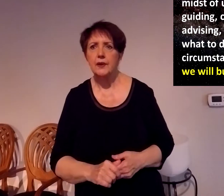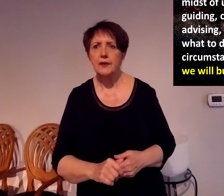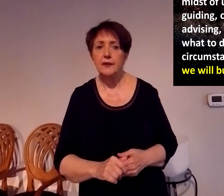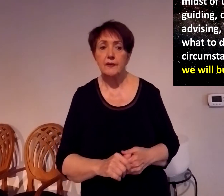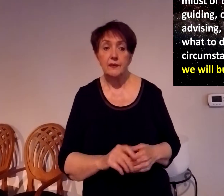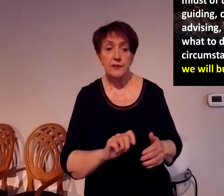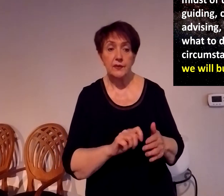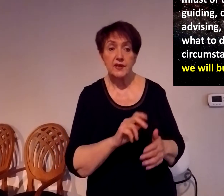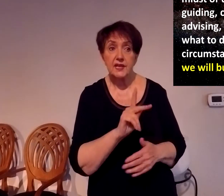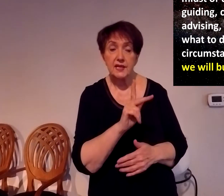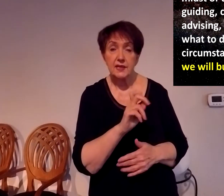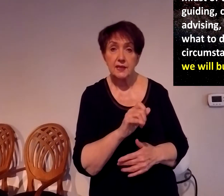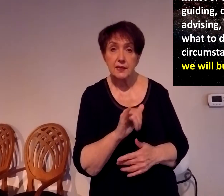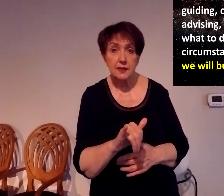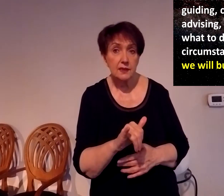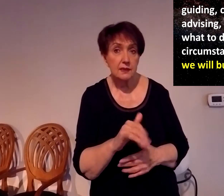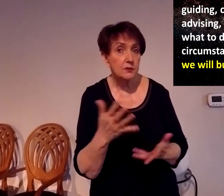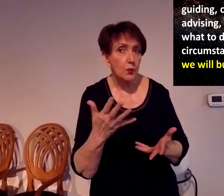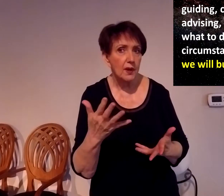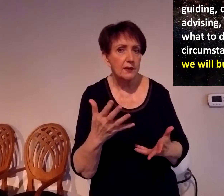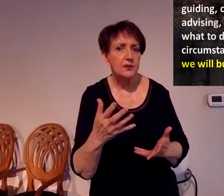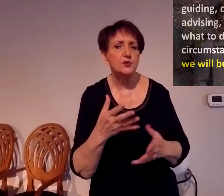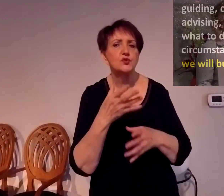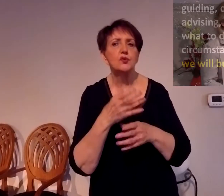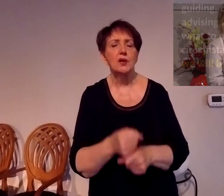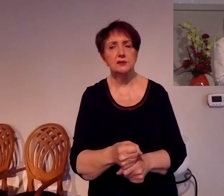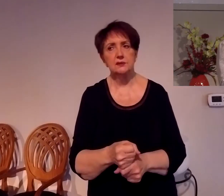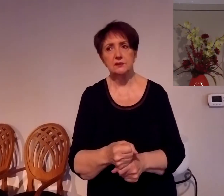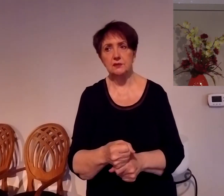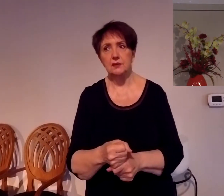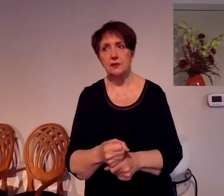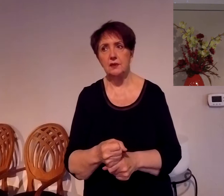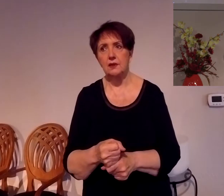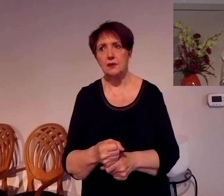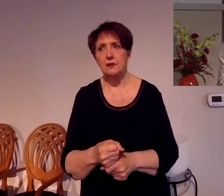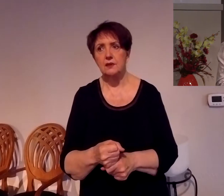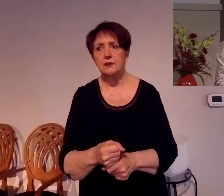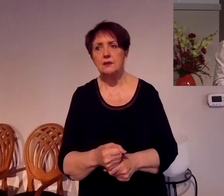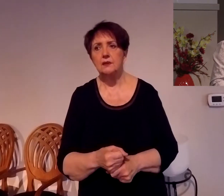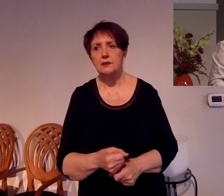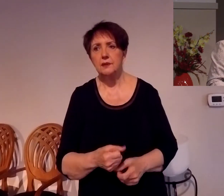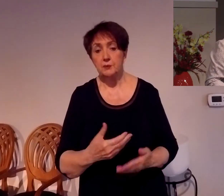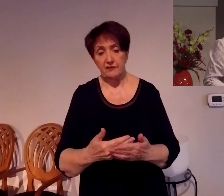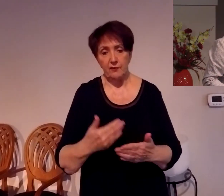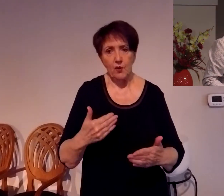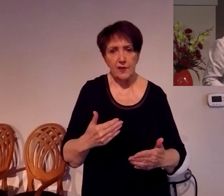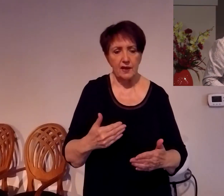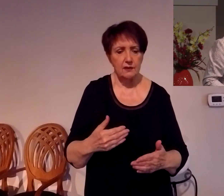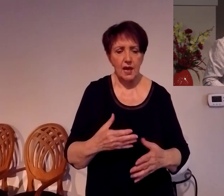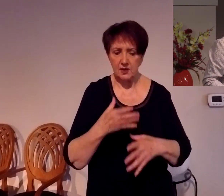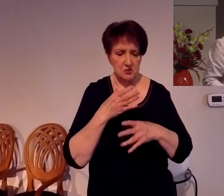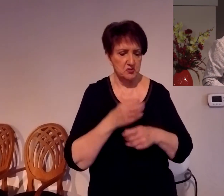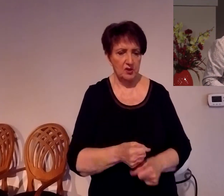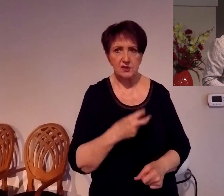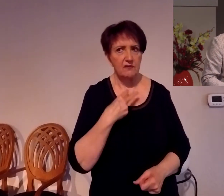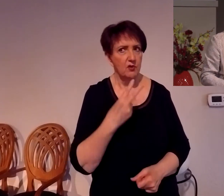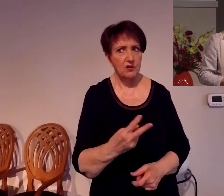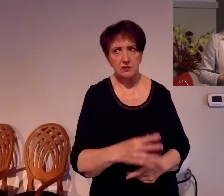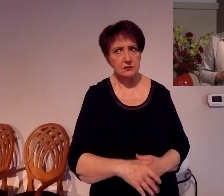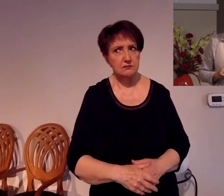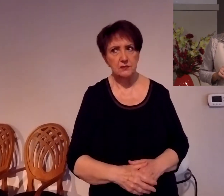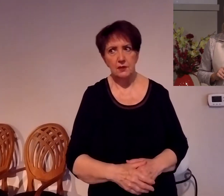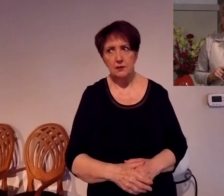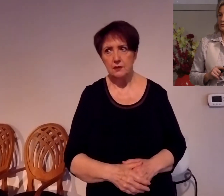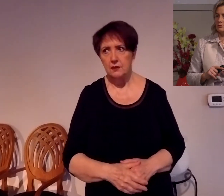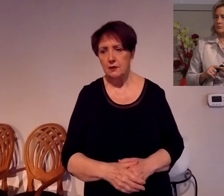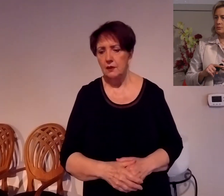is you must trust it. Now, leading up to that moment, I didn't trust it.